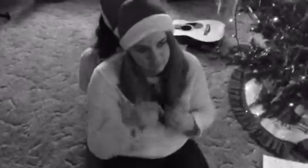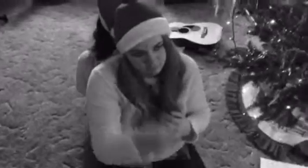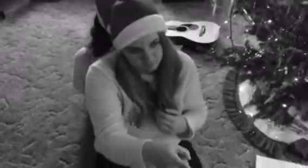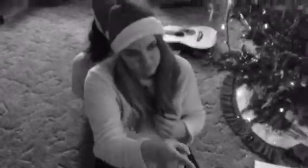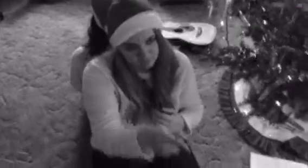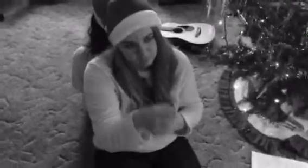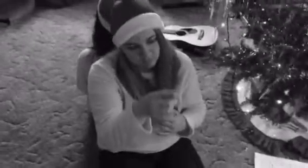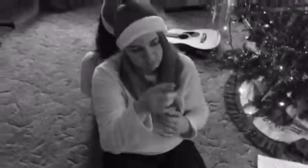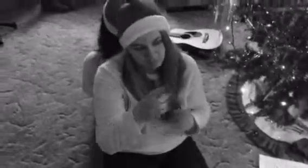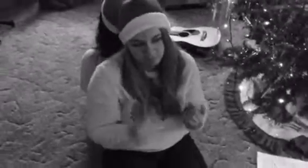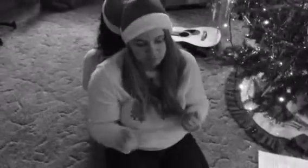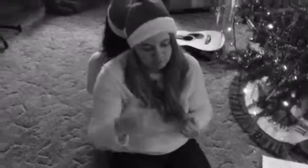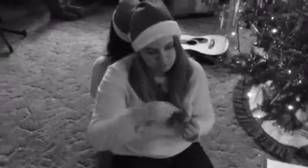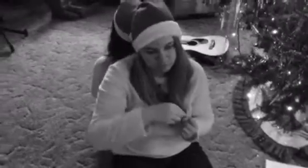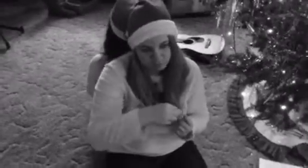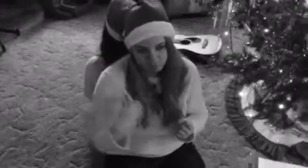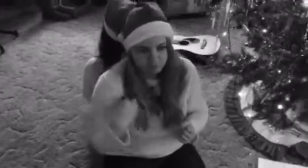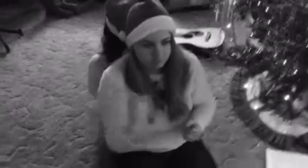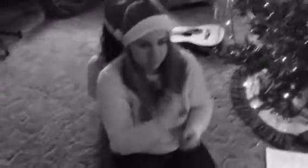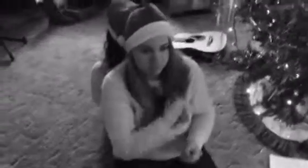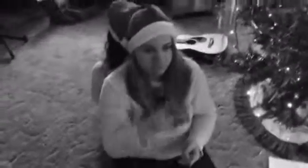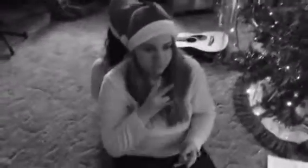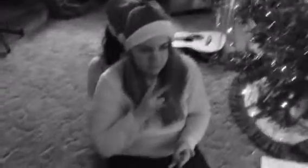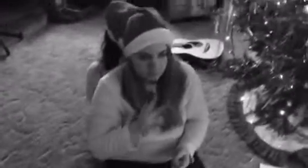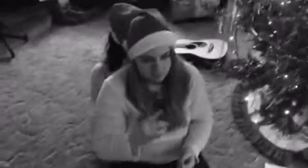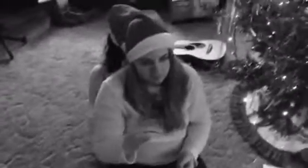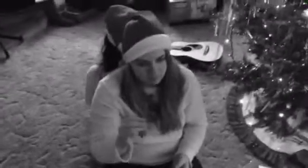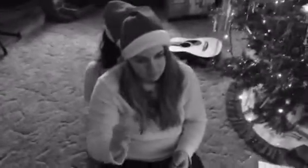loving you Till we're 70